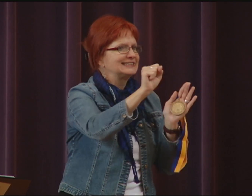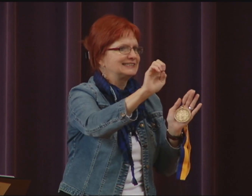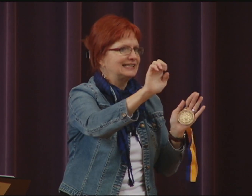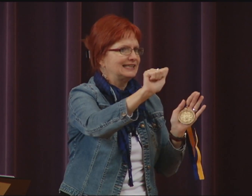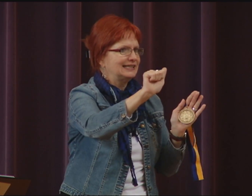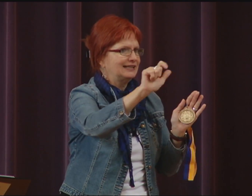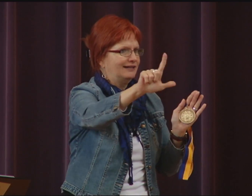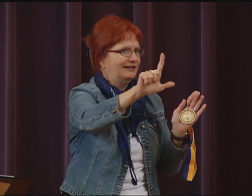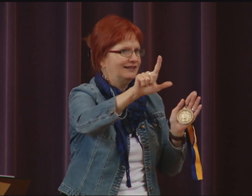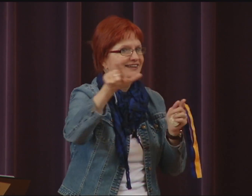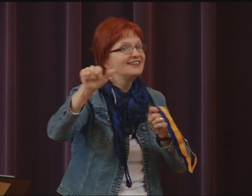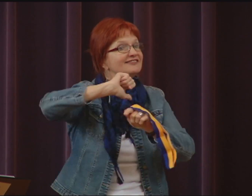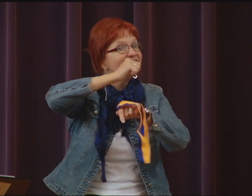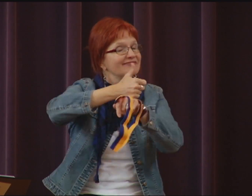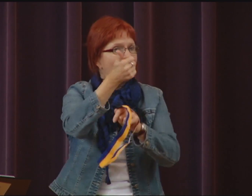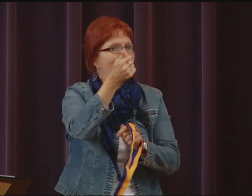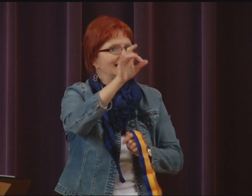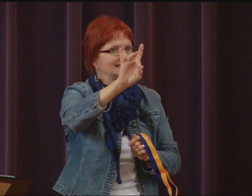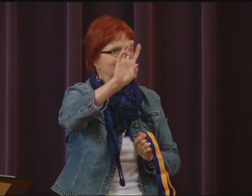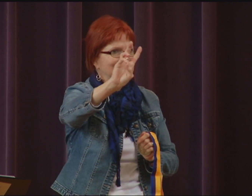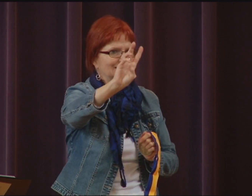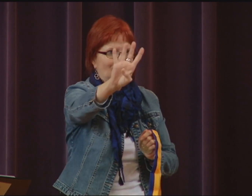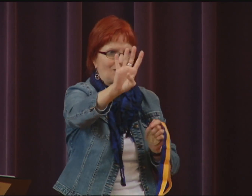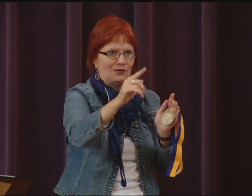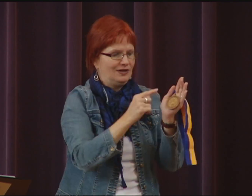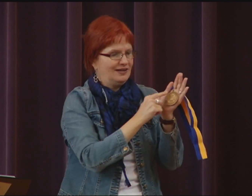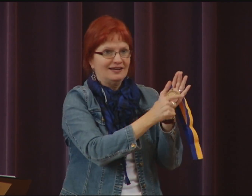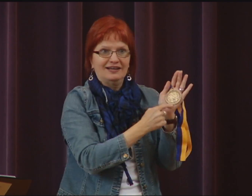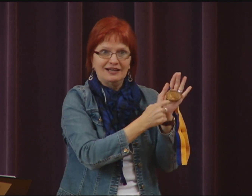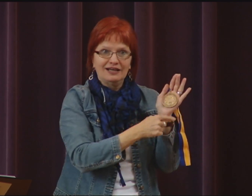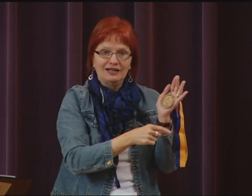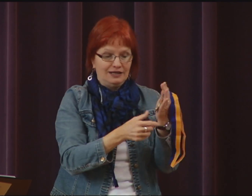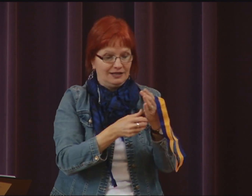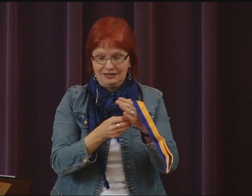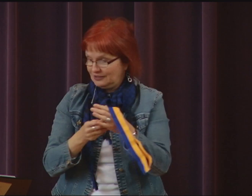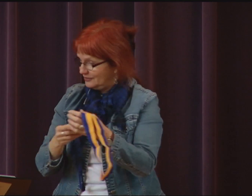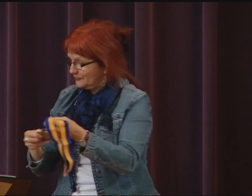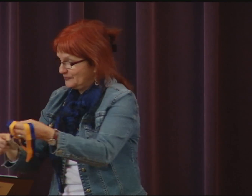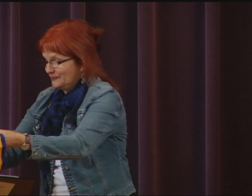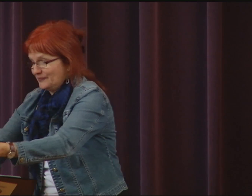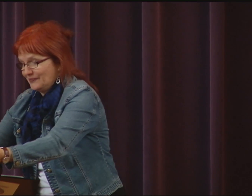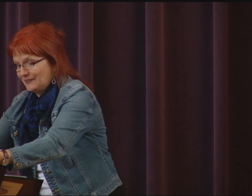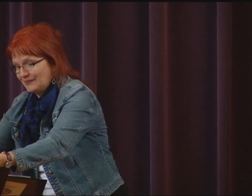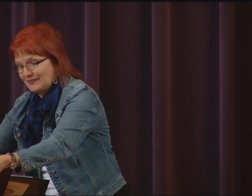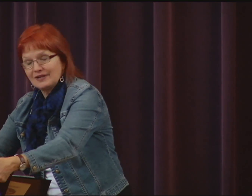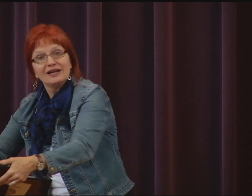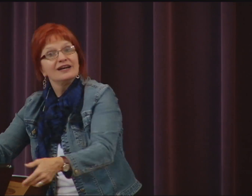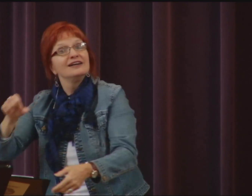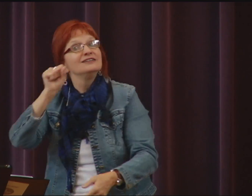And on the back of the medallion, you'll see that it's Gallaudet's emblem, which was established in 1864.